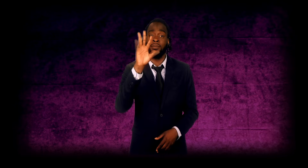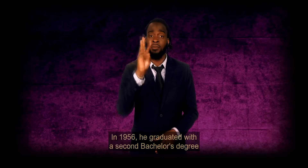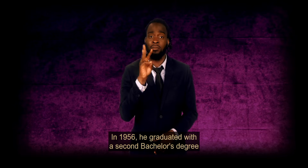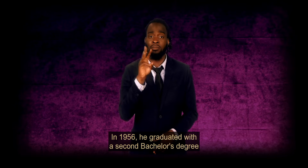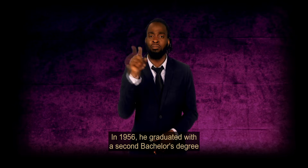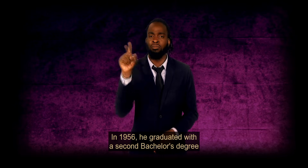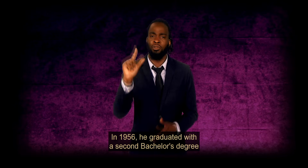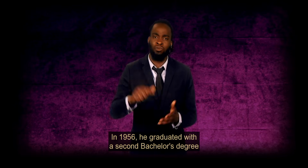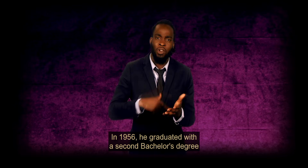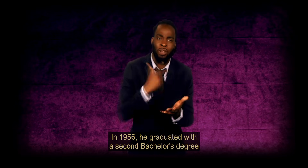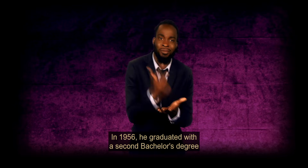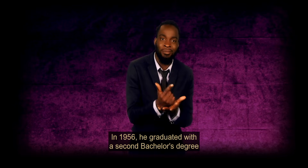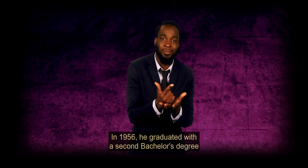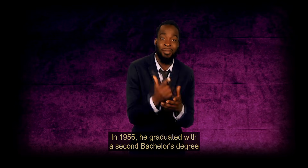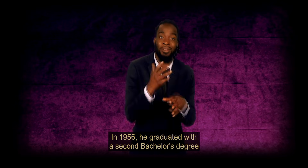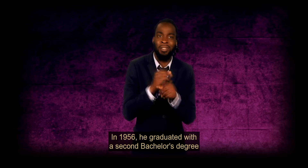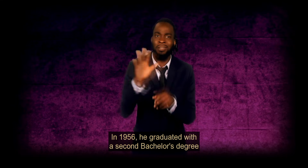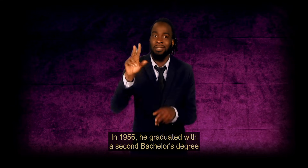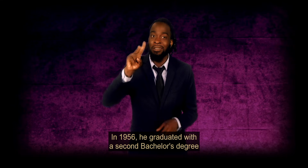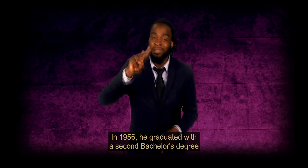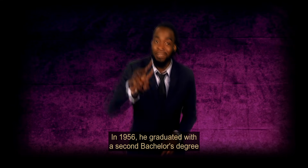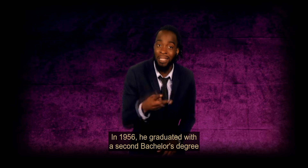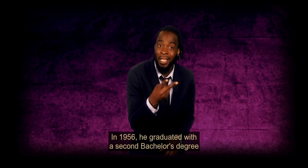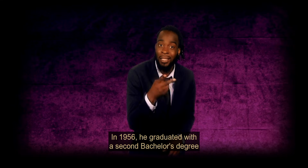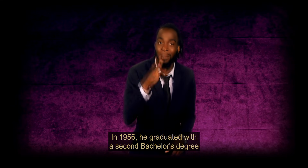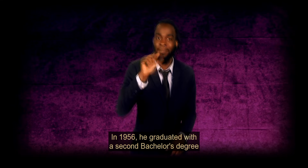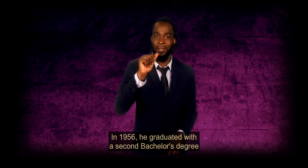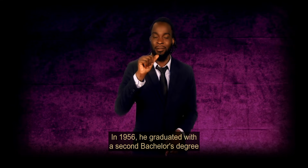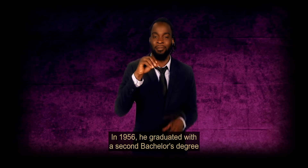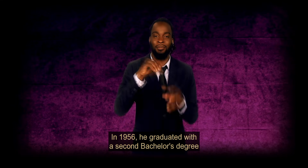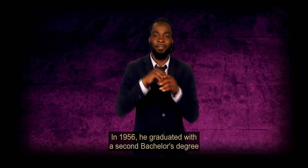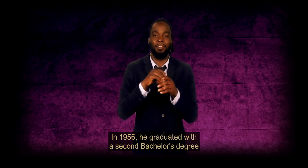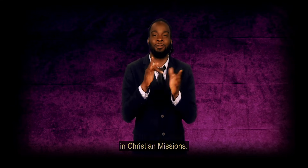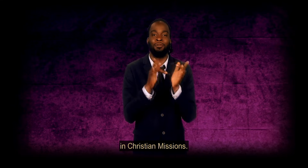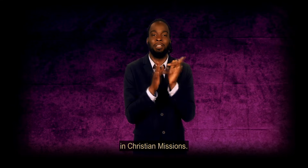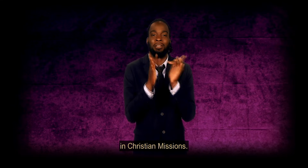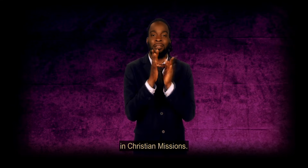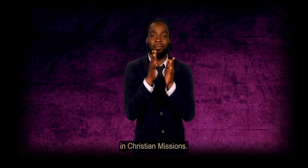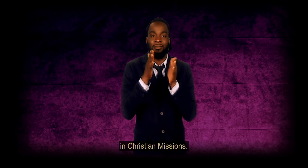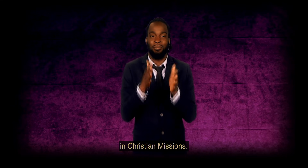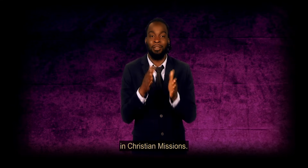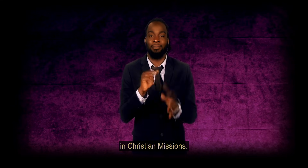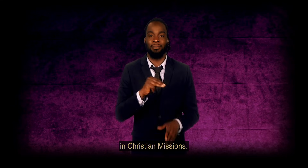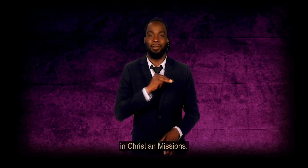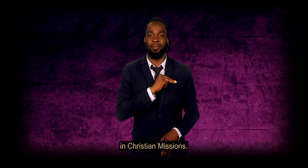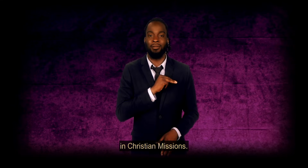In 1956, he graduated with a second bachelor's degree in Christian missions.